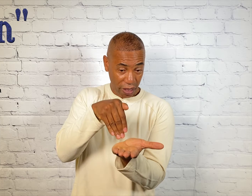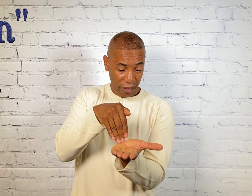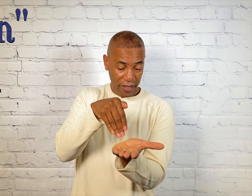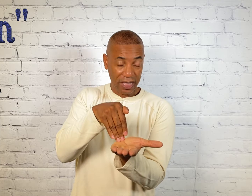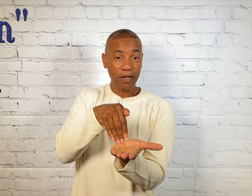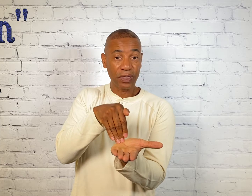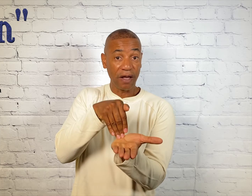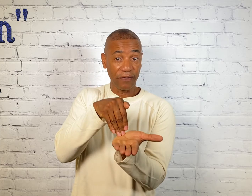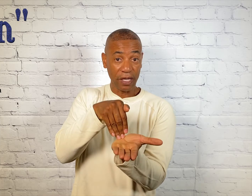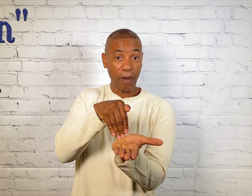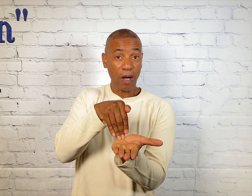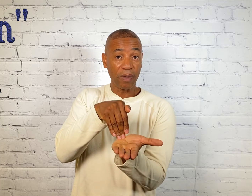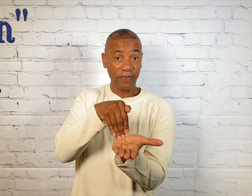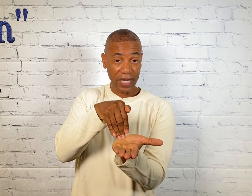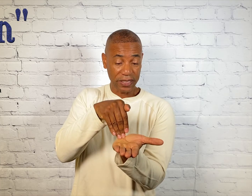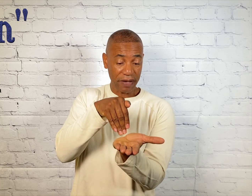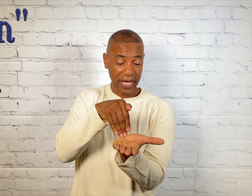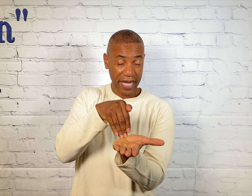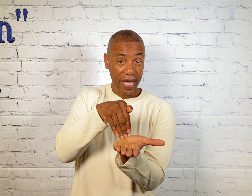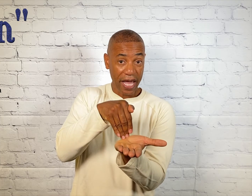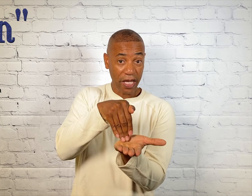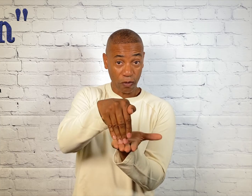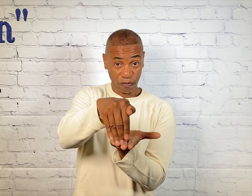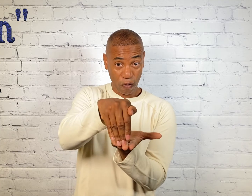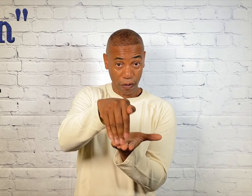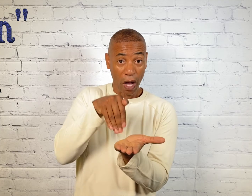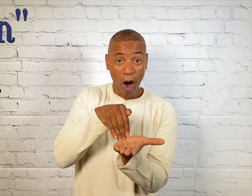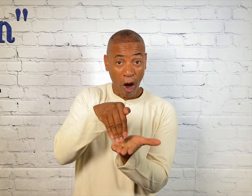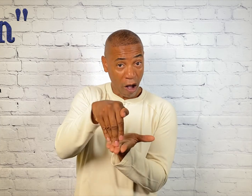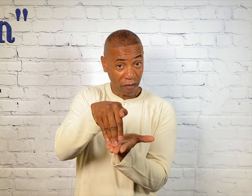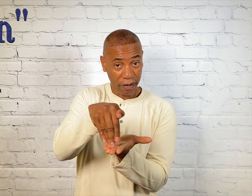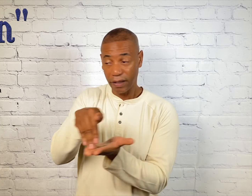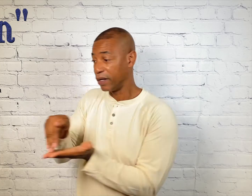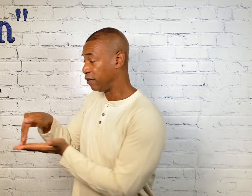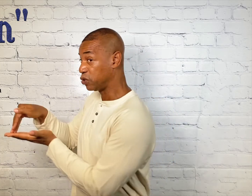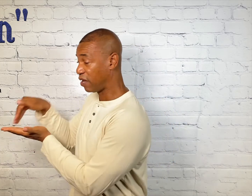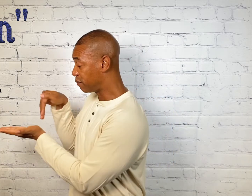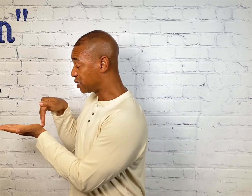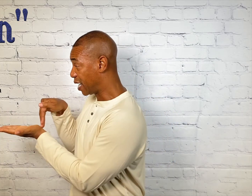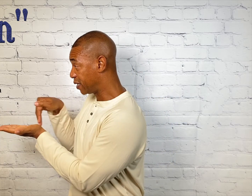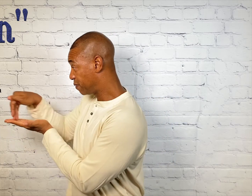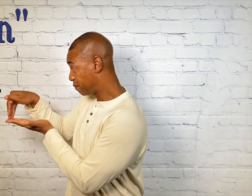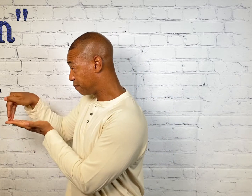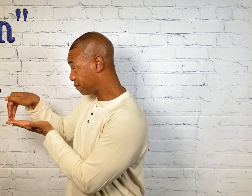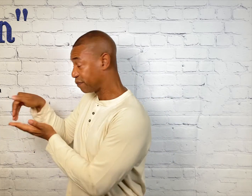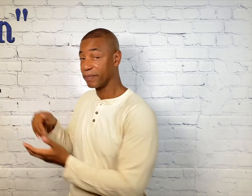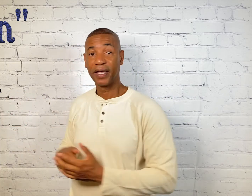the tips of the palm of the non-dominant hand, and it goes forward. Let me show you that from the side. That